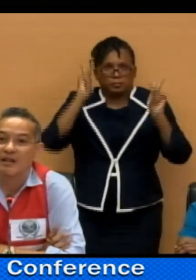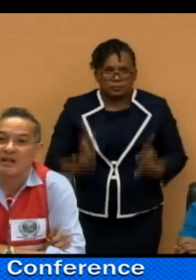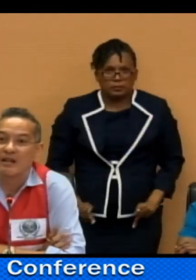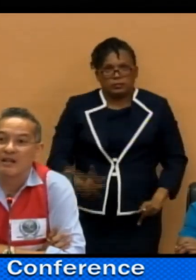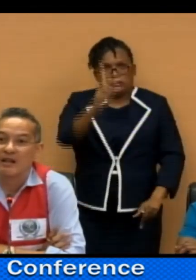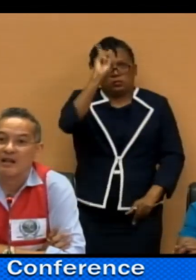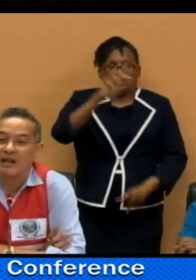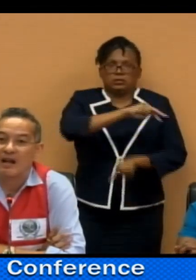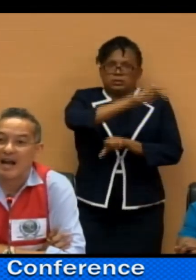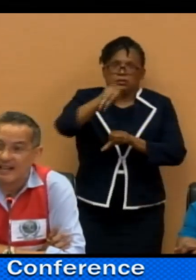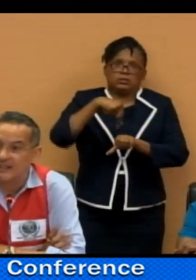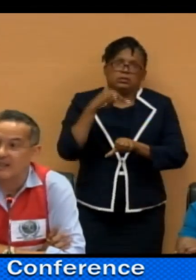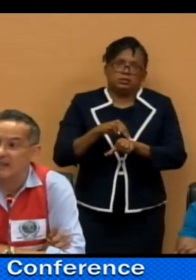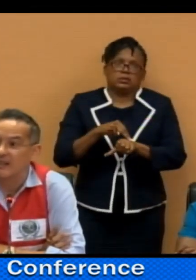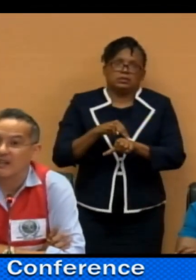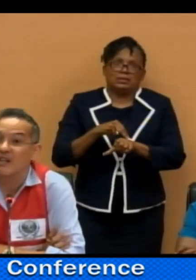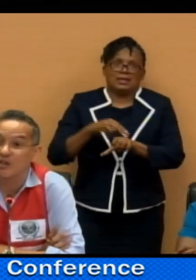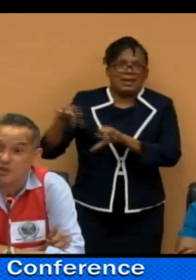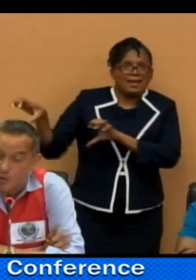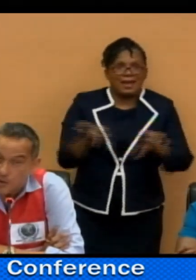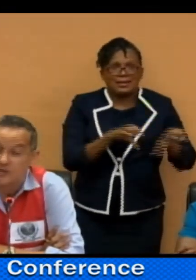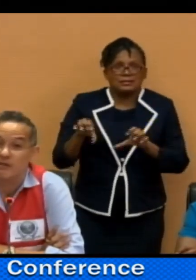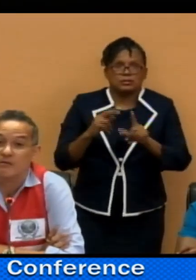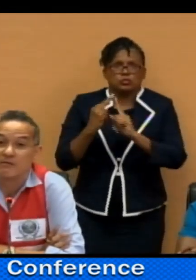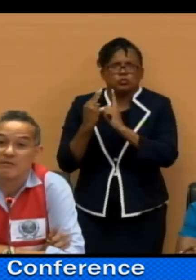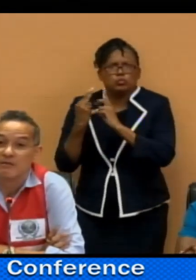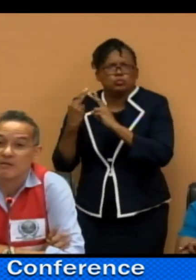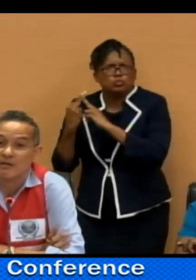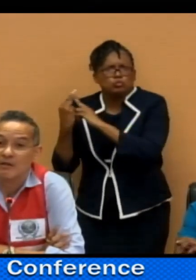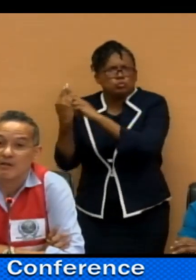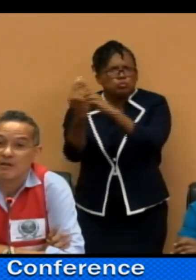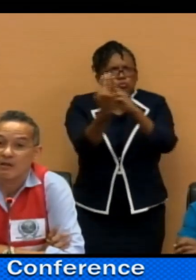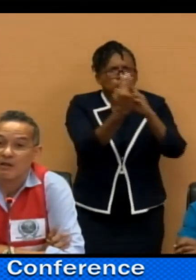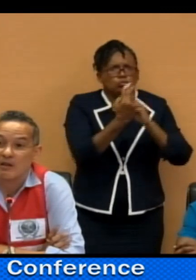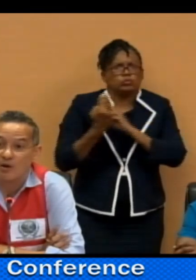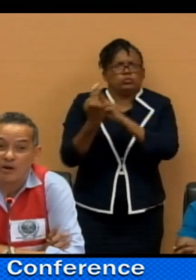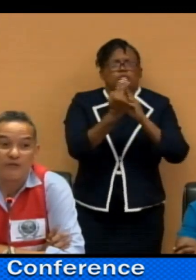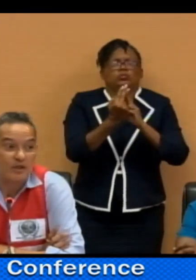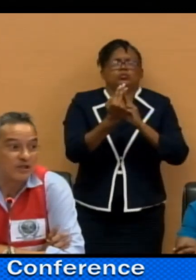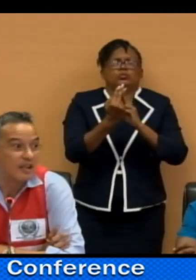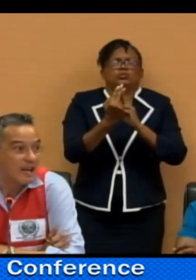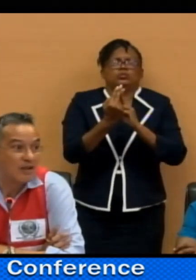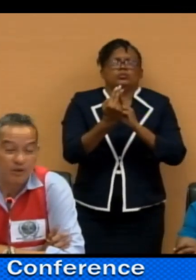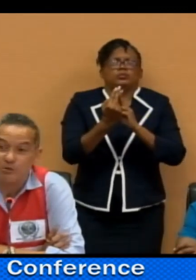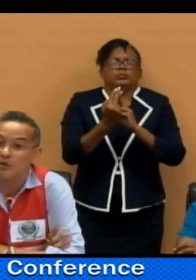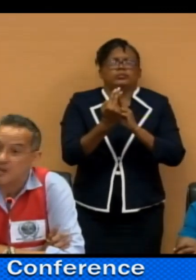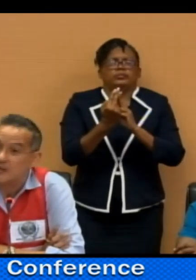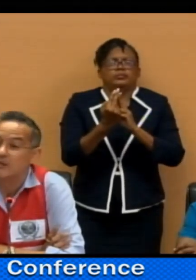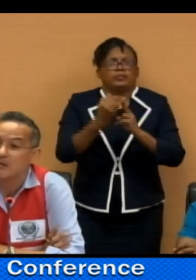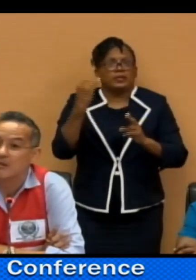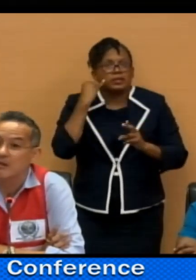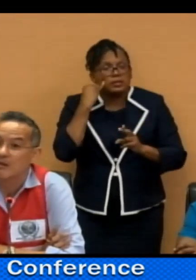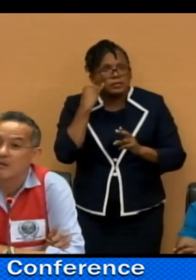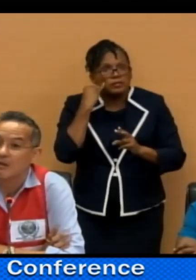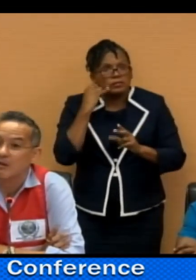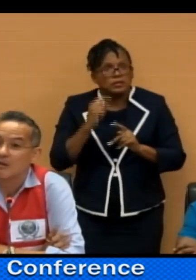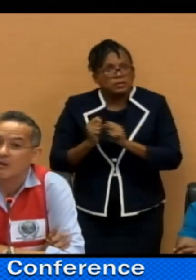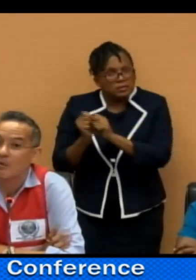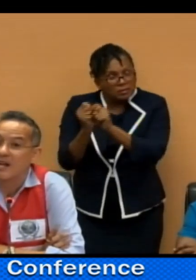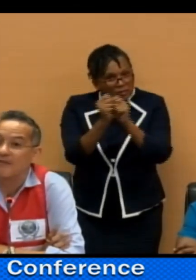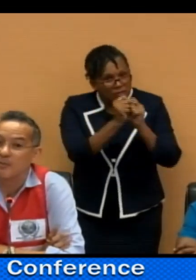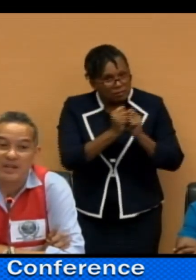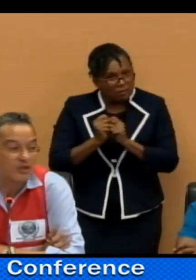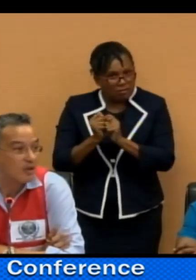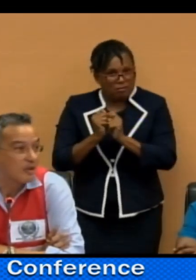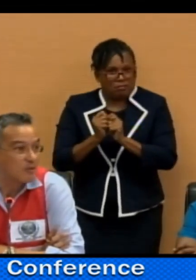nation, acting in unison. In order for us to get through this,